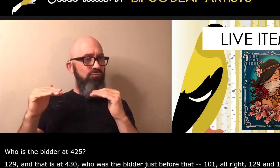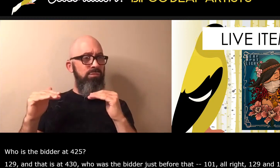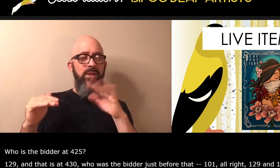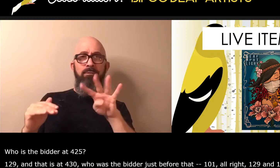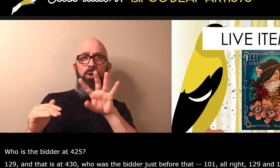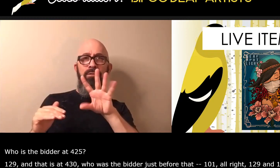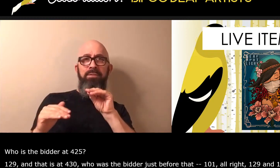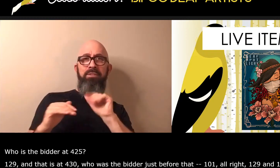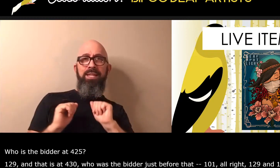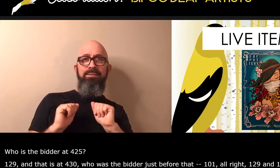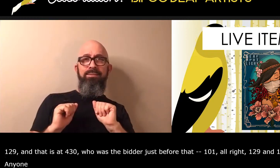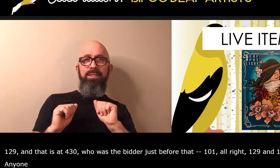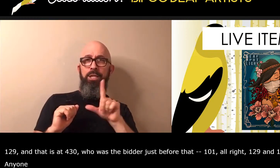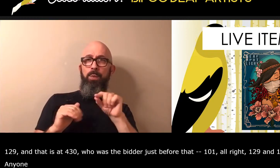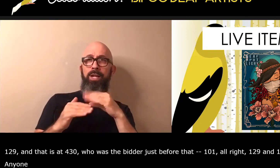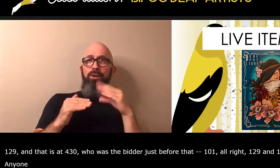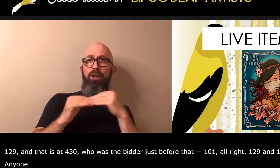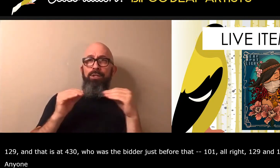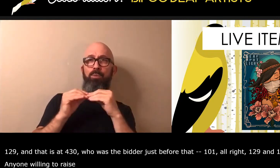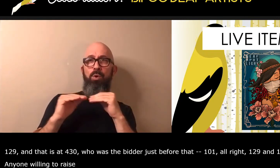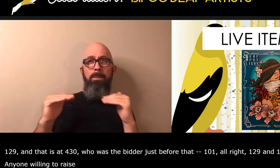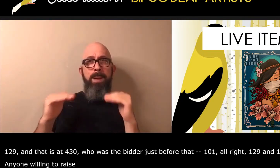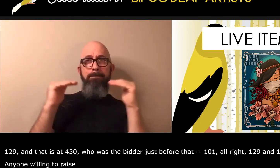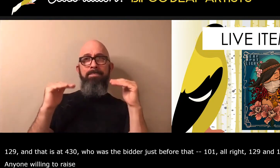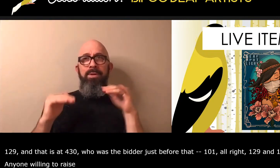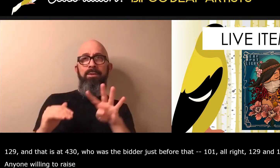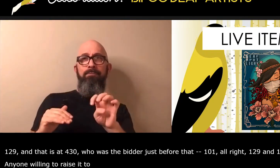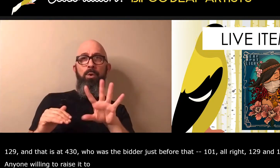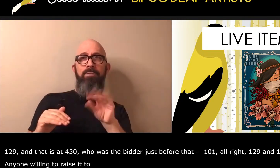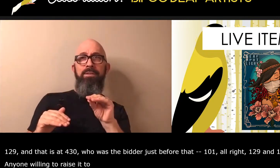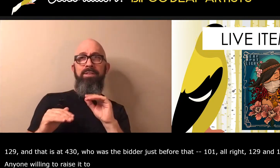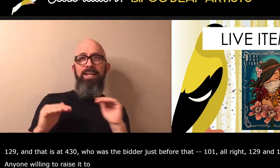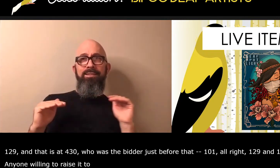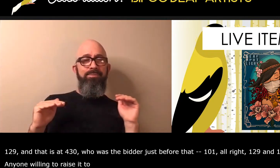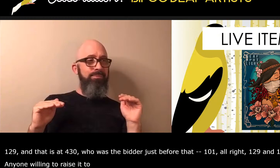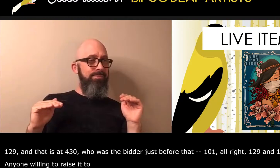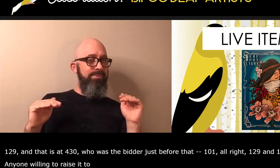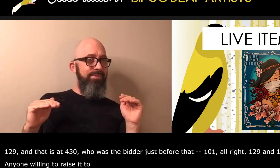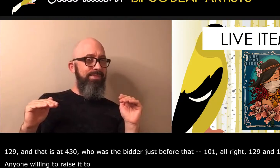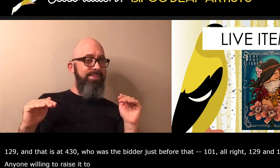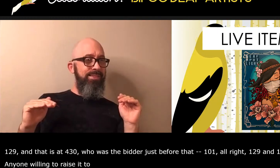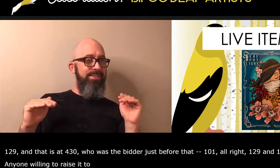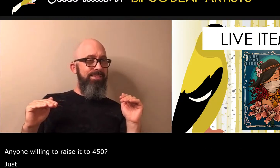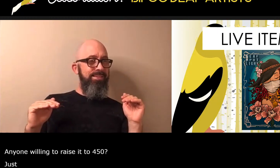Anyone willing to raise it to 450? Just $20 more.